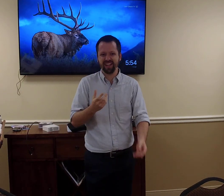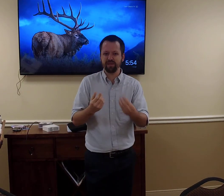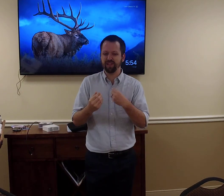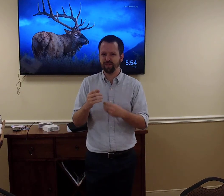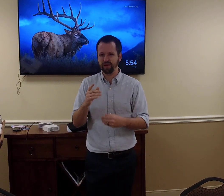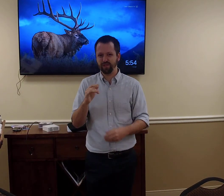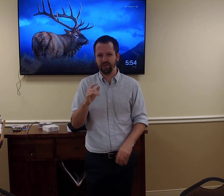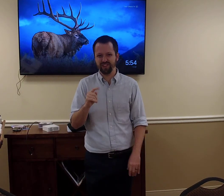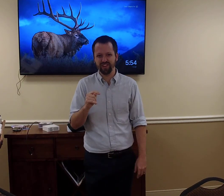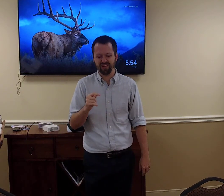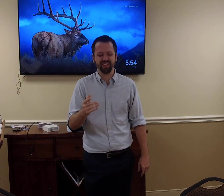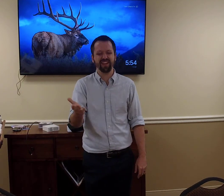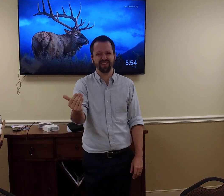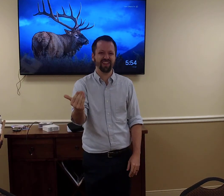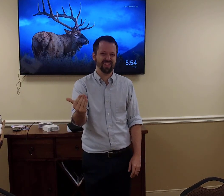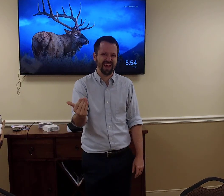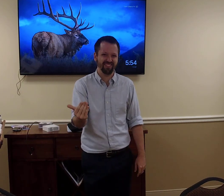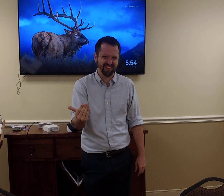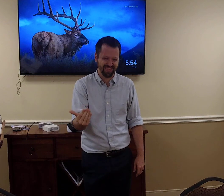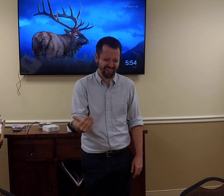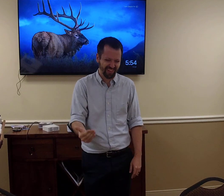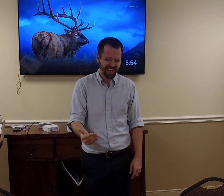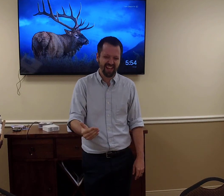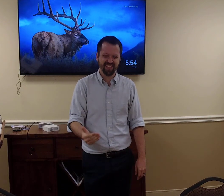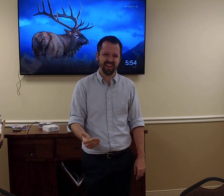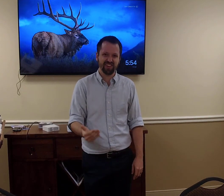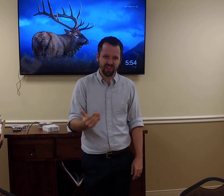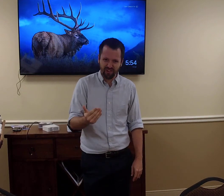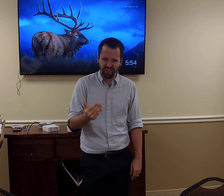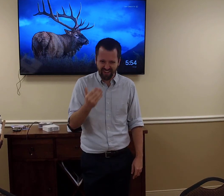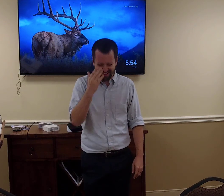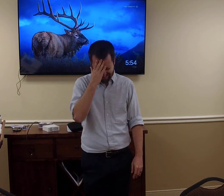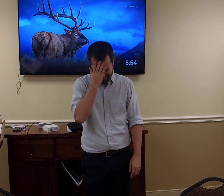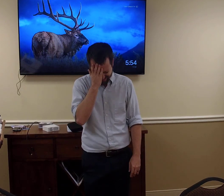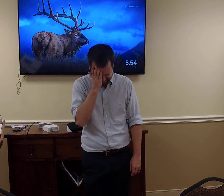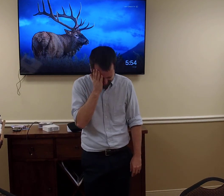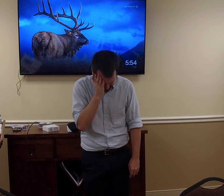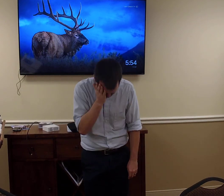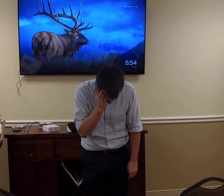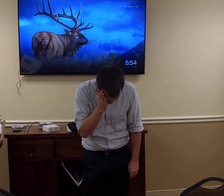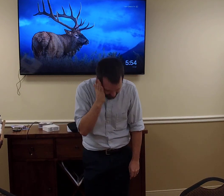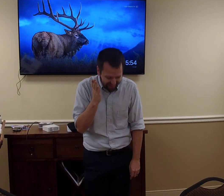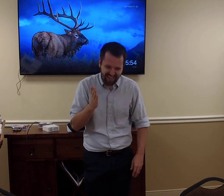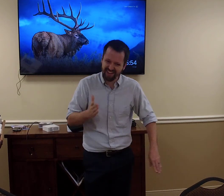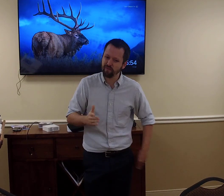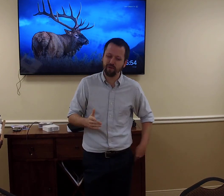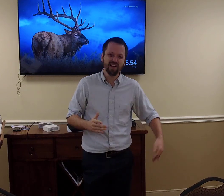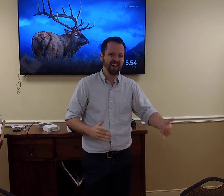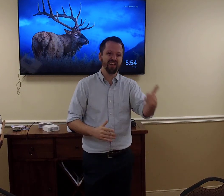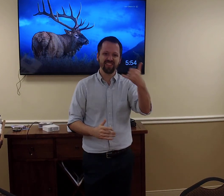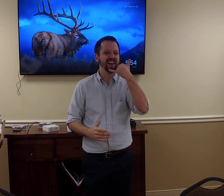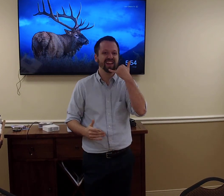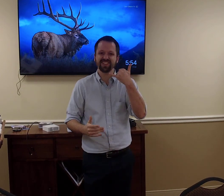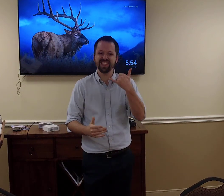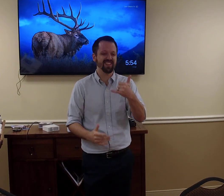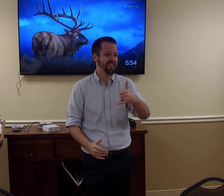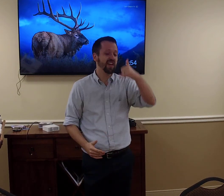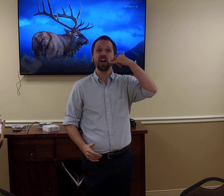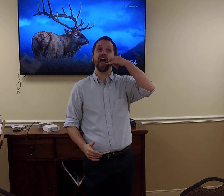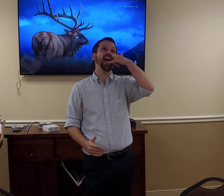gave me the flip phone too. I was like, "You have to give me that one too." He's like, "I do." He did. All of a sudden, he just did the same thing. "Hey,